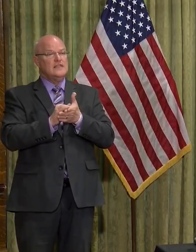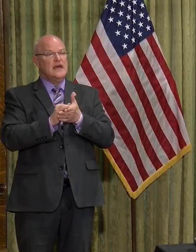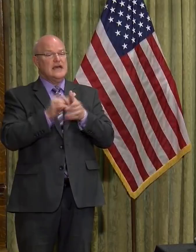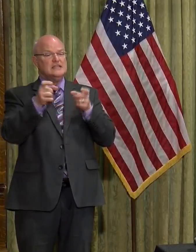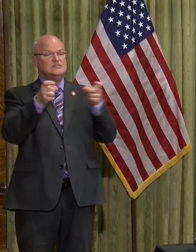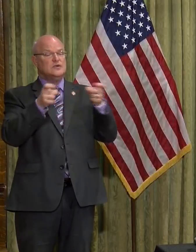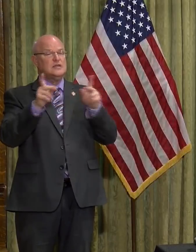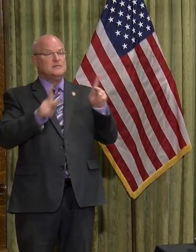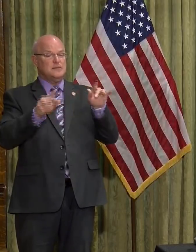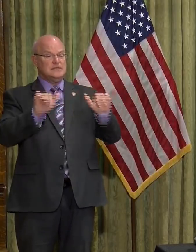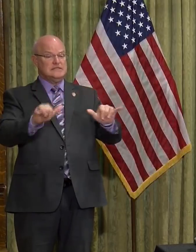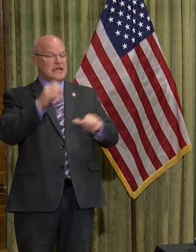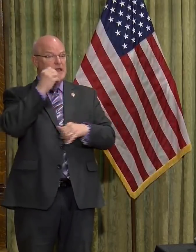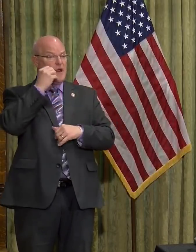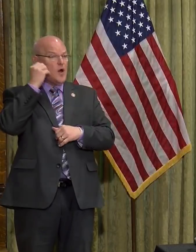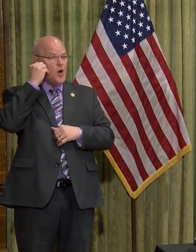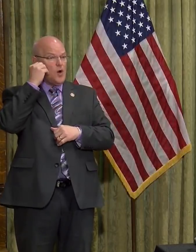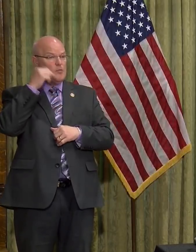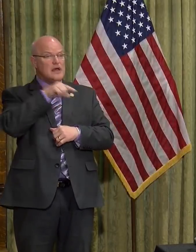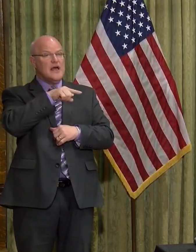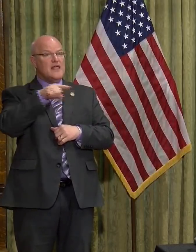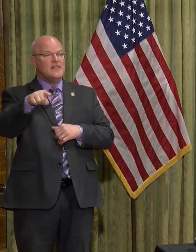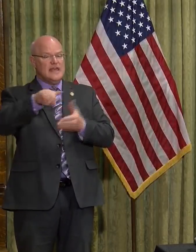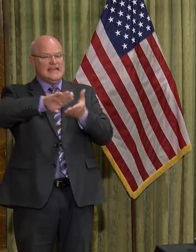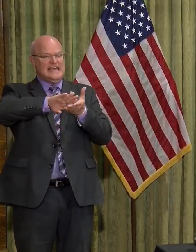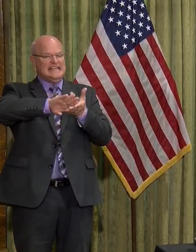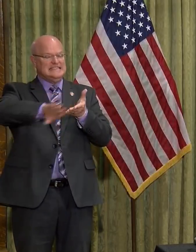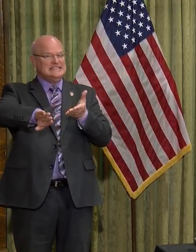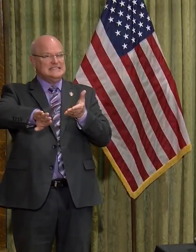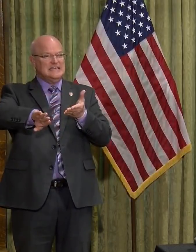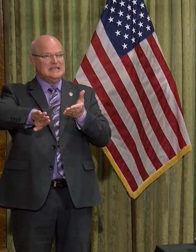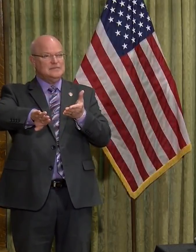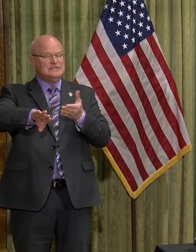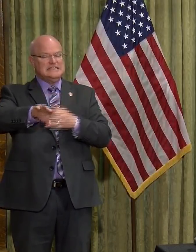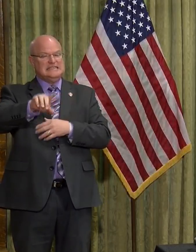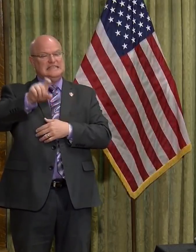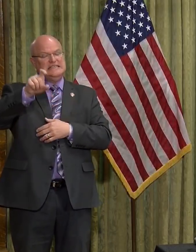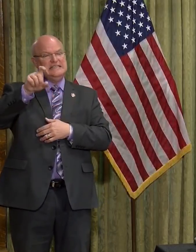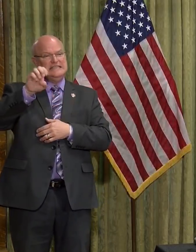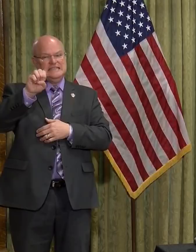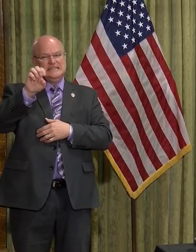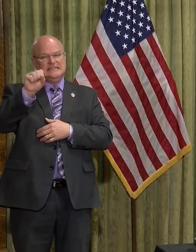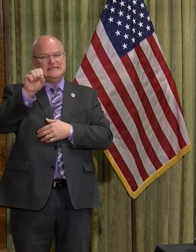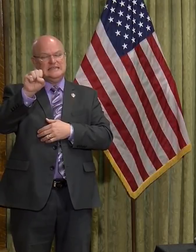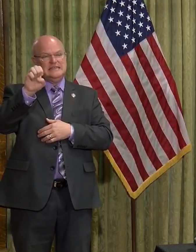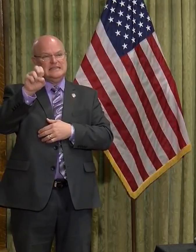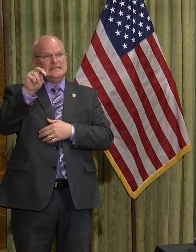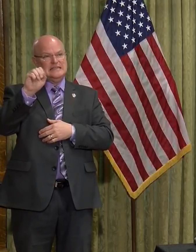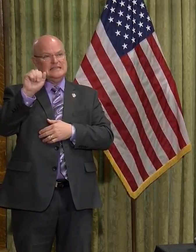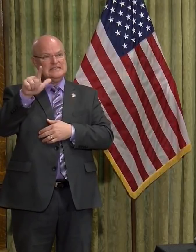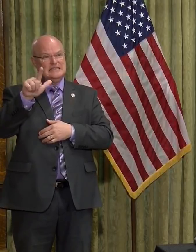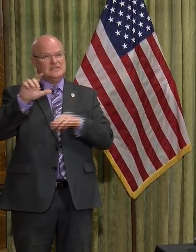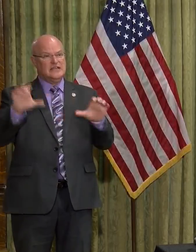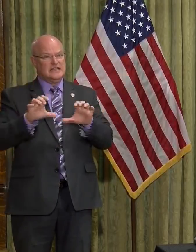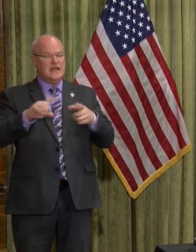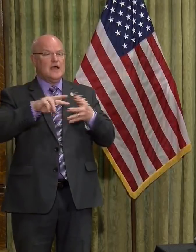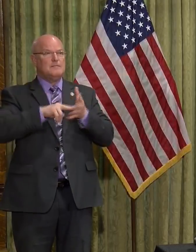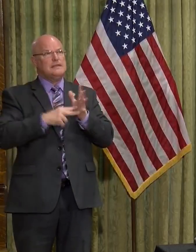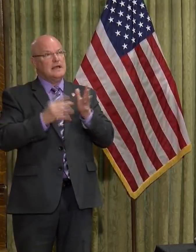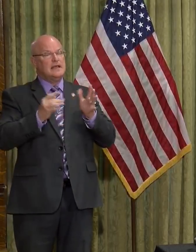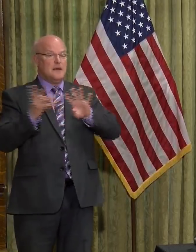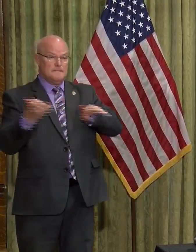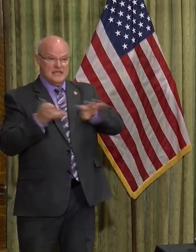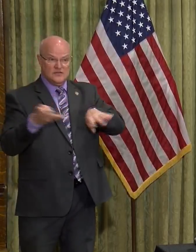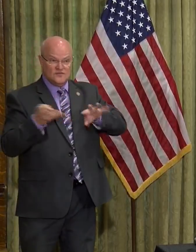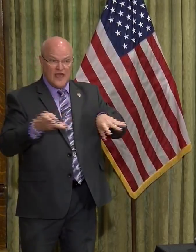directs people to stay at home, they exempt essential activities that includes